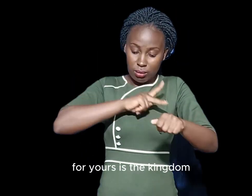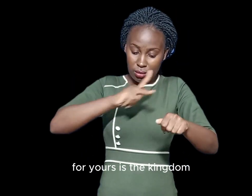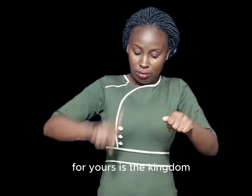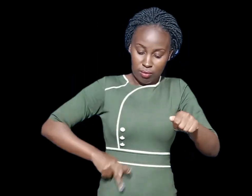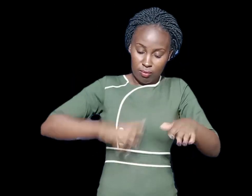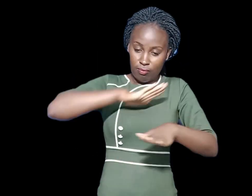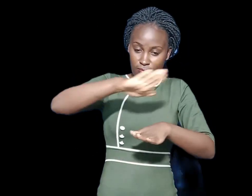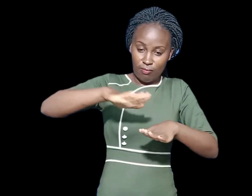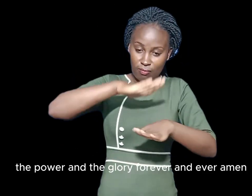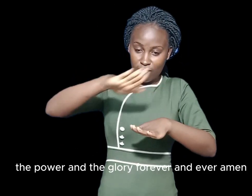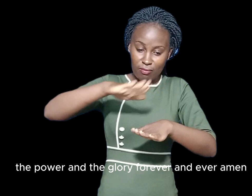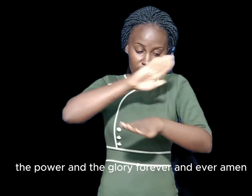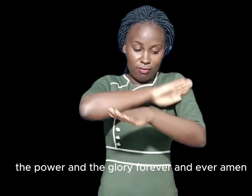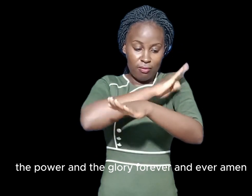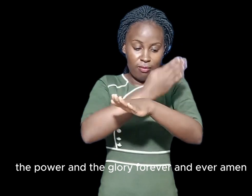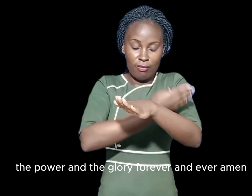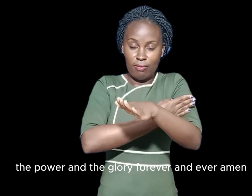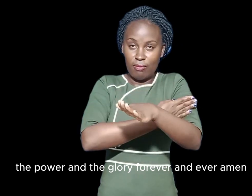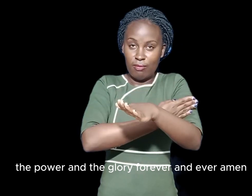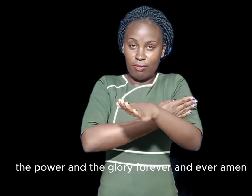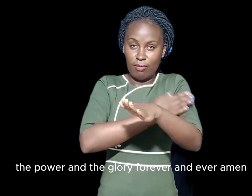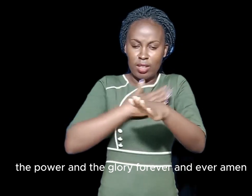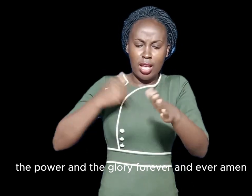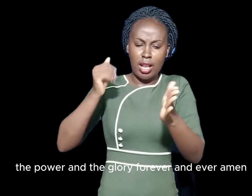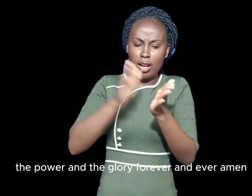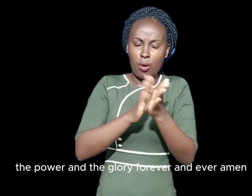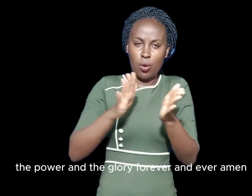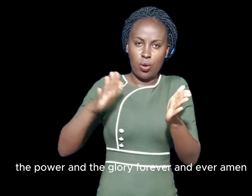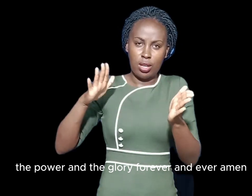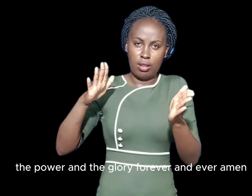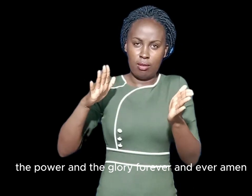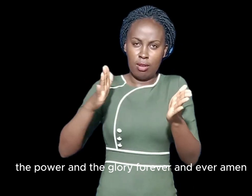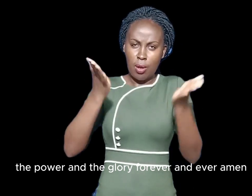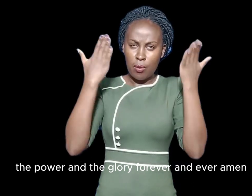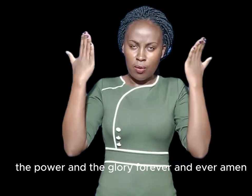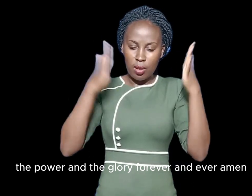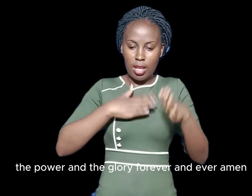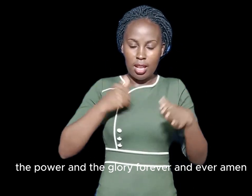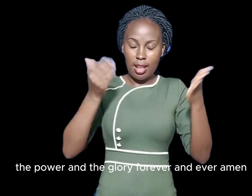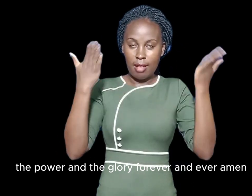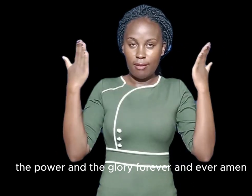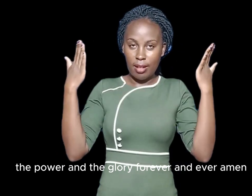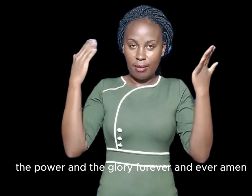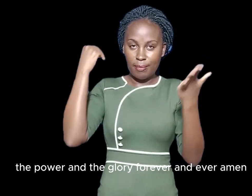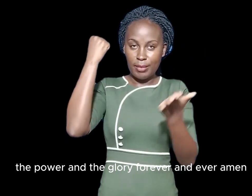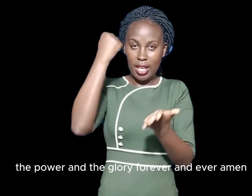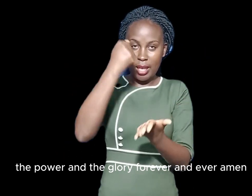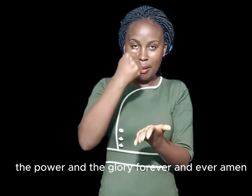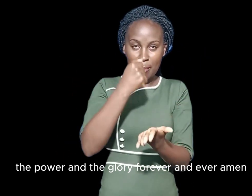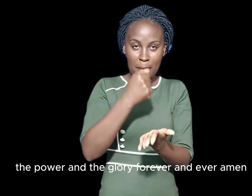The power And the glory Forever and ever Amen